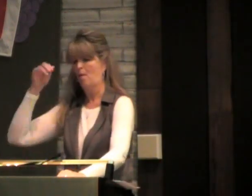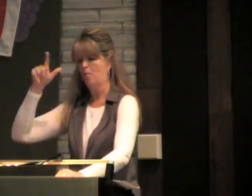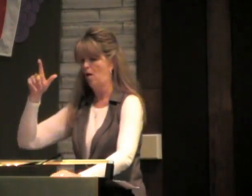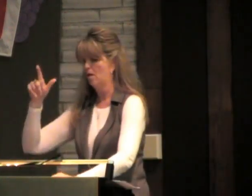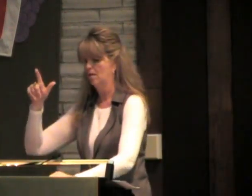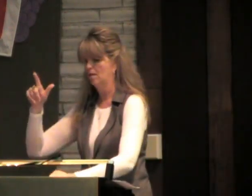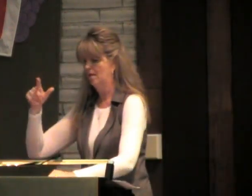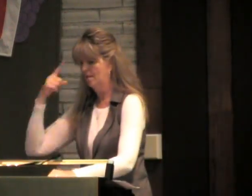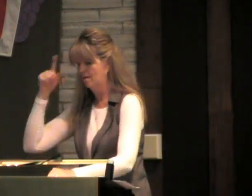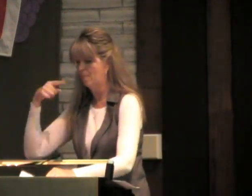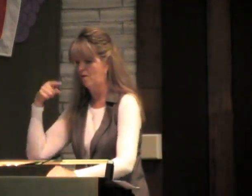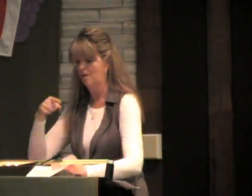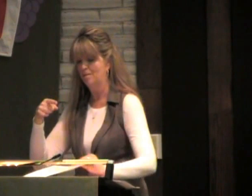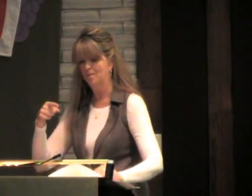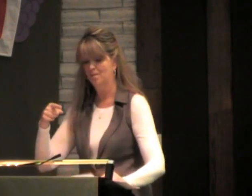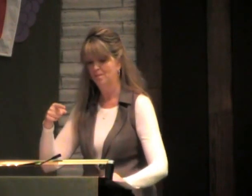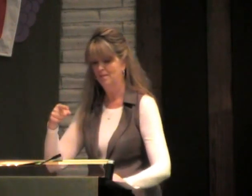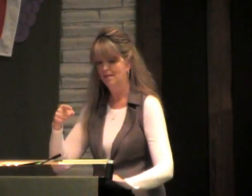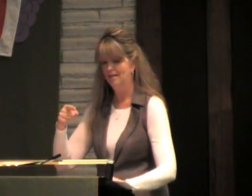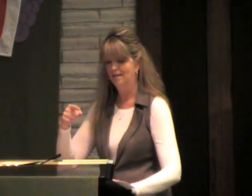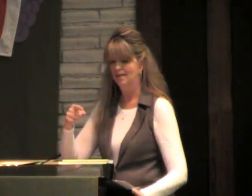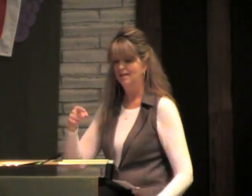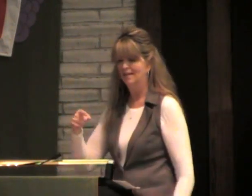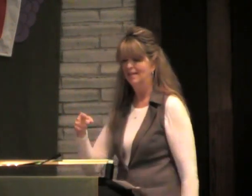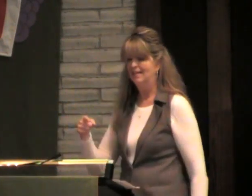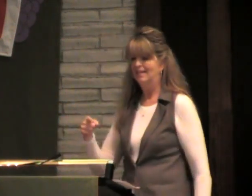Paul, please. You know, think about Paul.